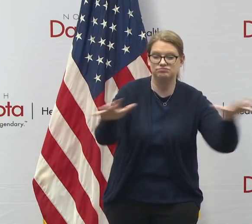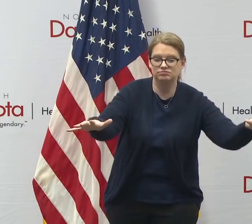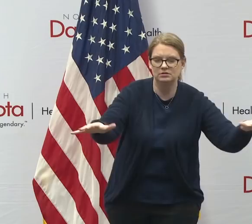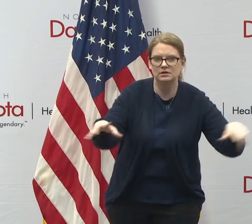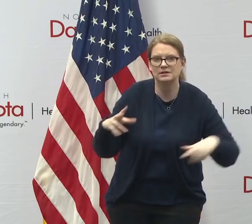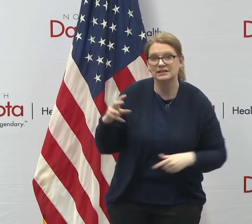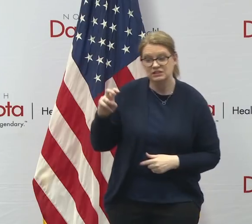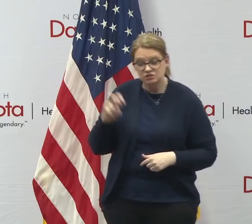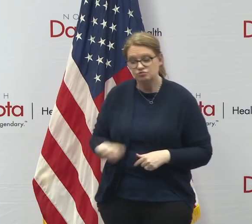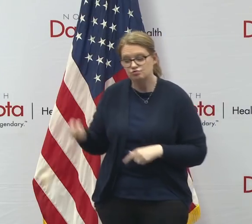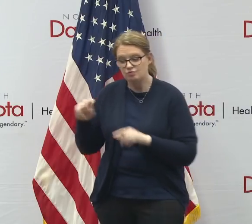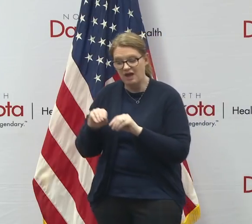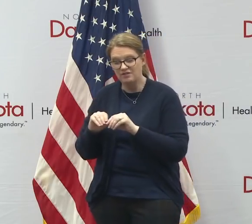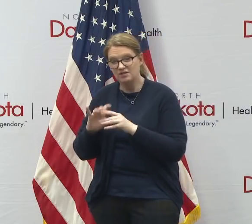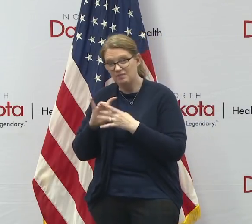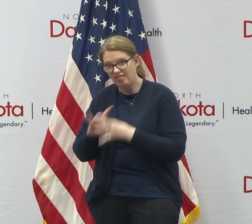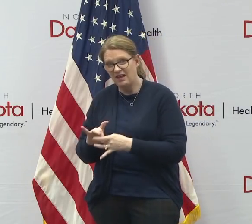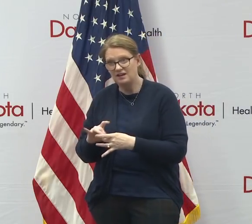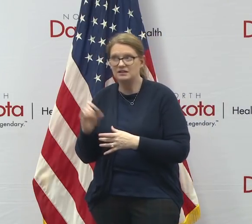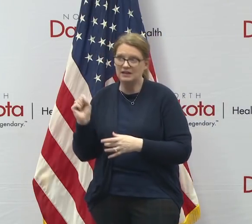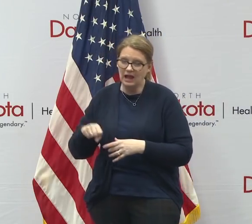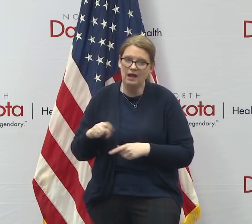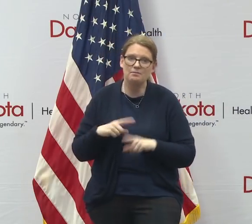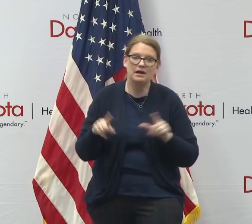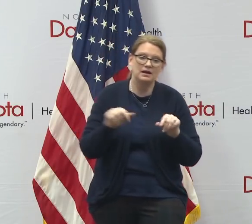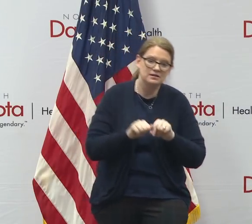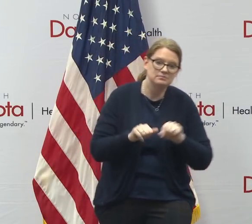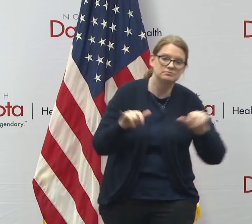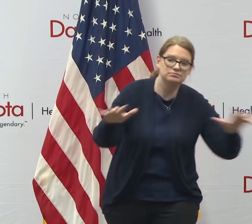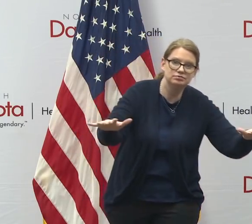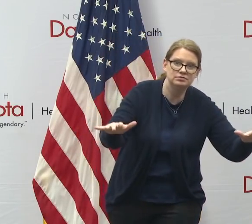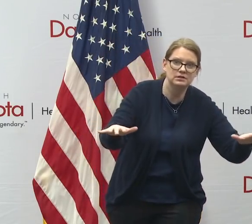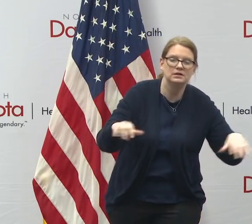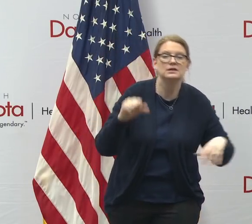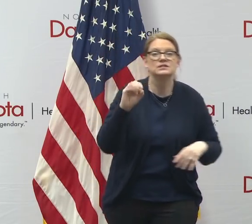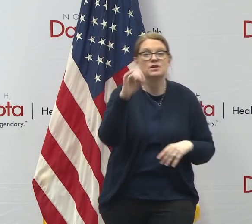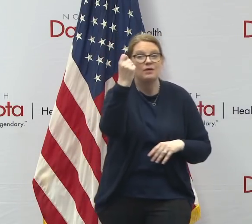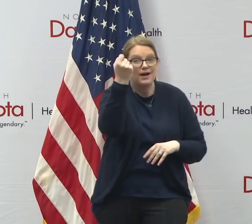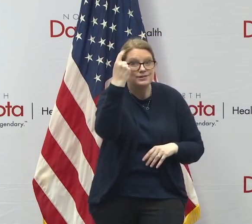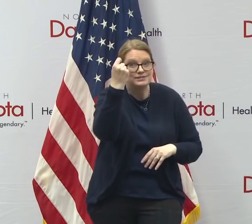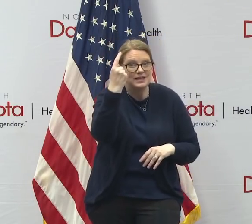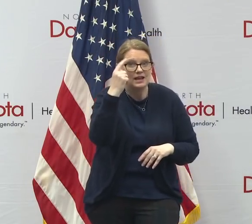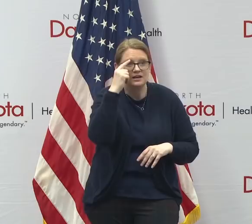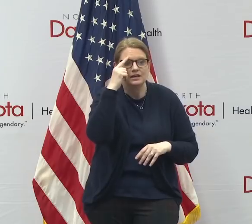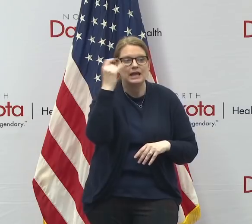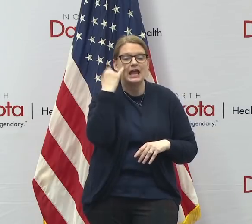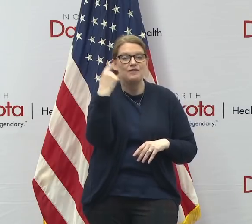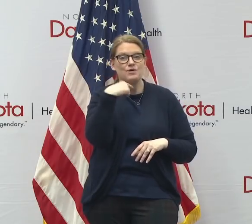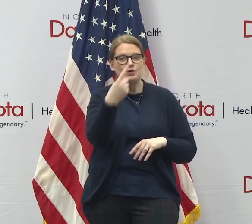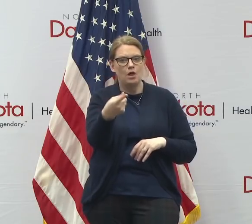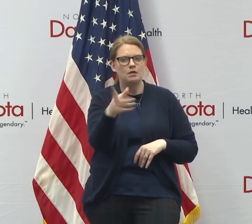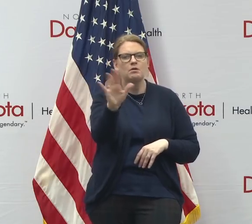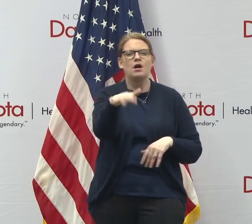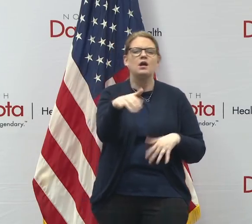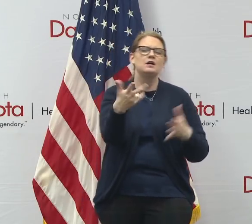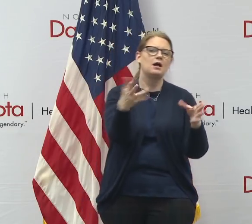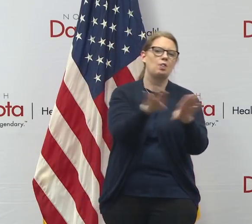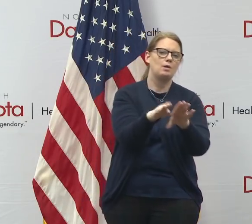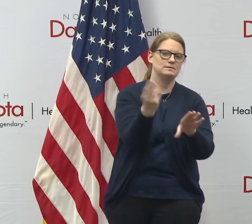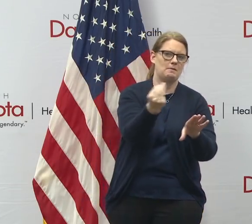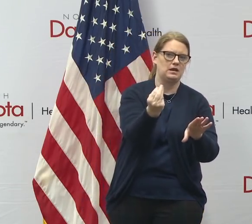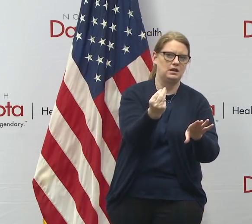weekend, if you said, hey, we're closing on Monday, we could have actually created a lot of crowding at those facilities this weekend, because,